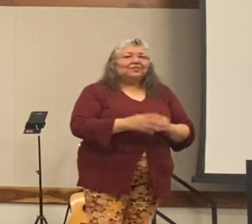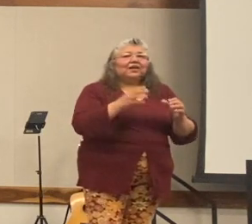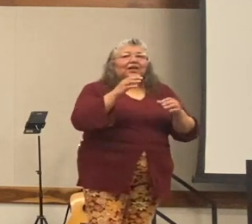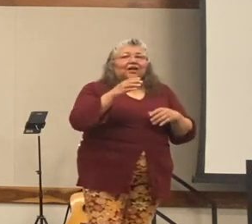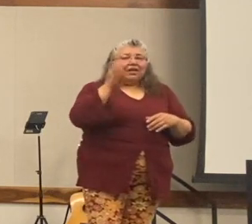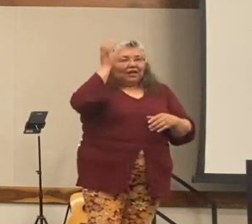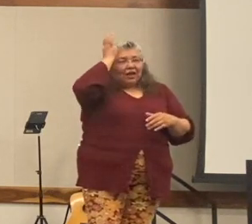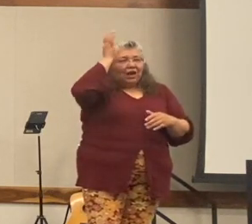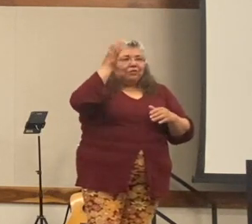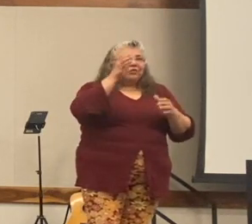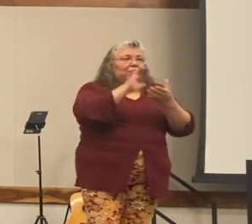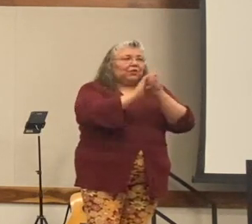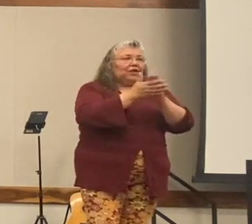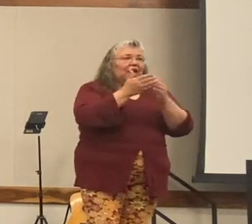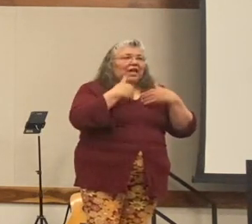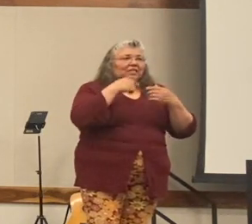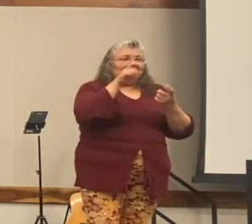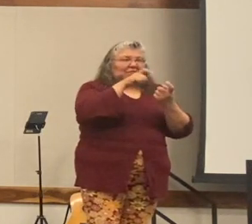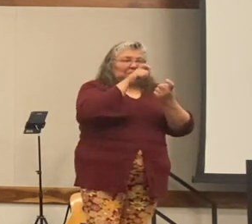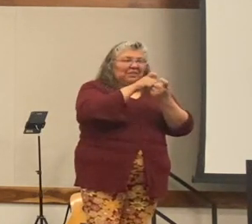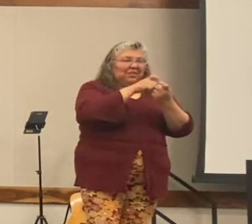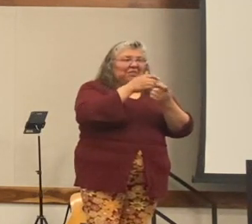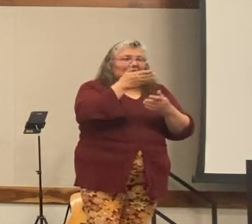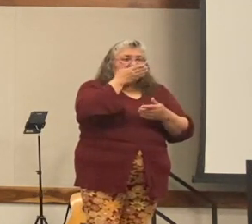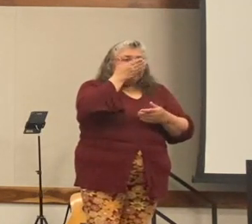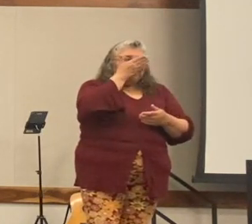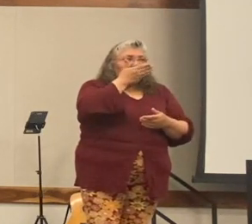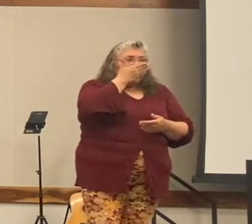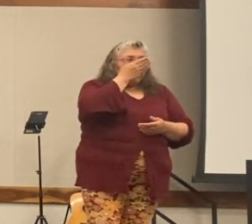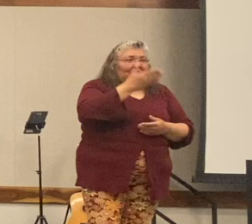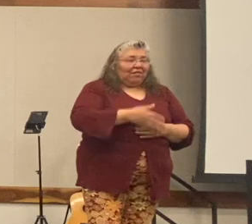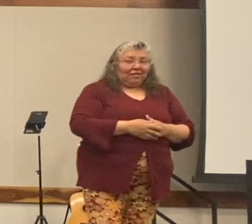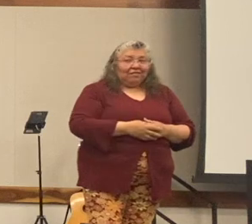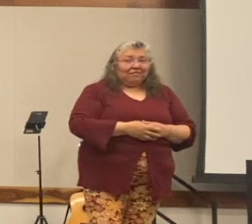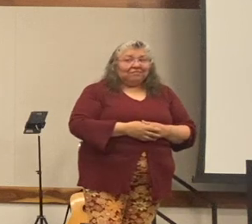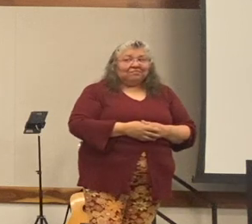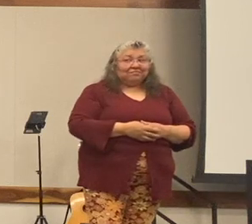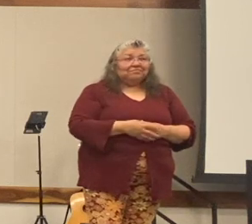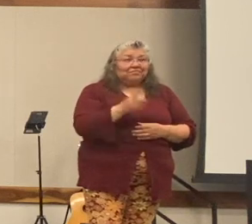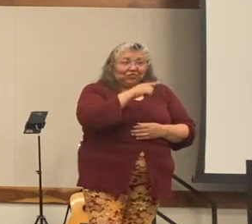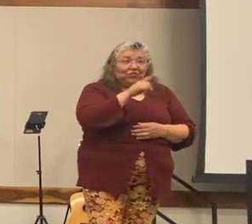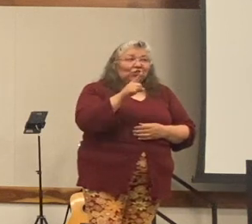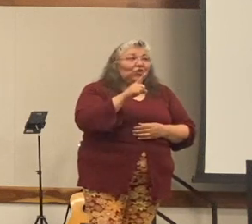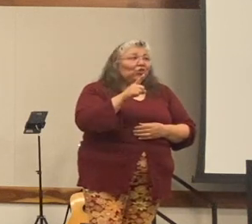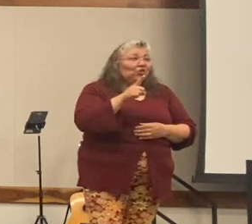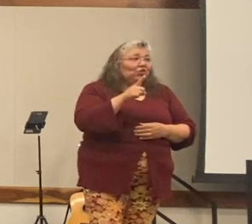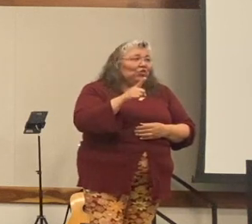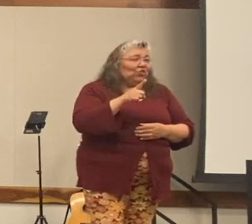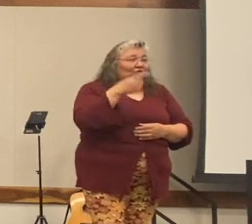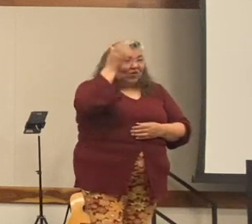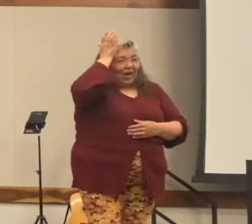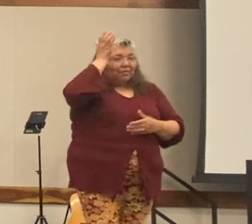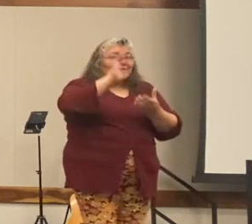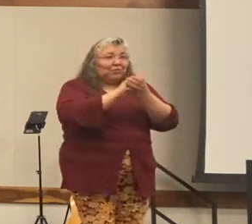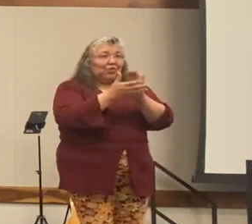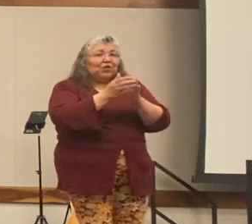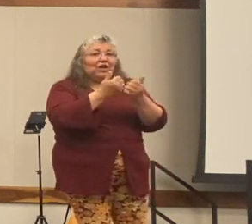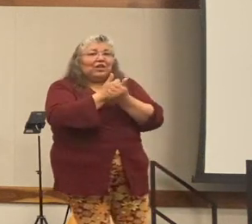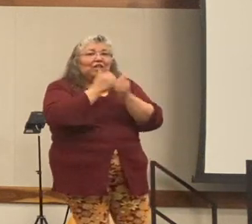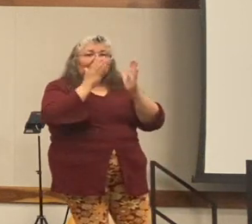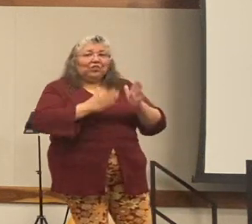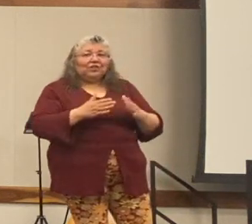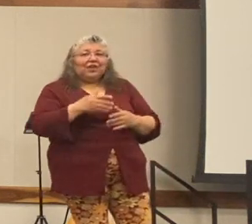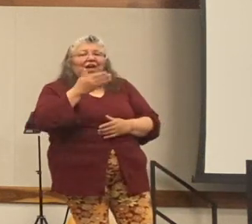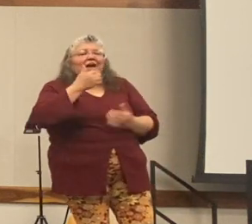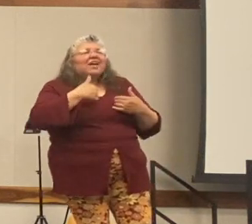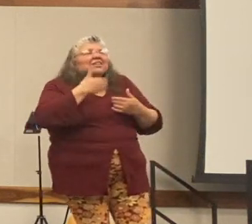Cabbage burgers has this distinct smell, right? Oh yeah. You cabbage burger lovers? Does it not? Right? It has a